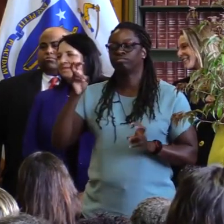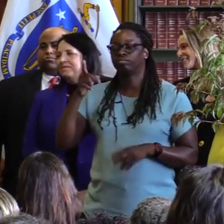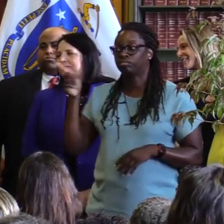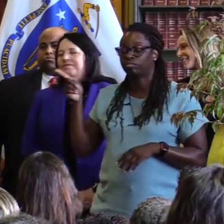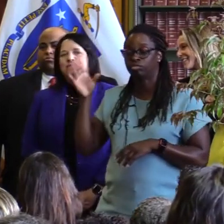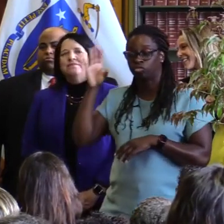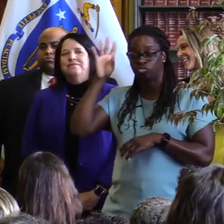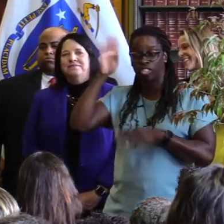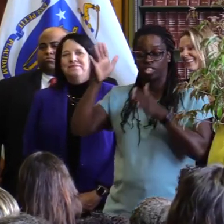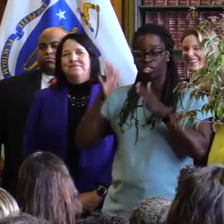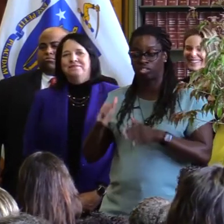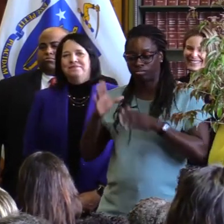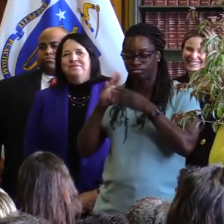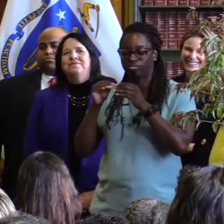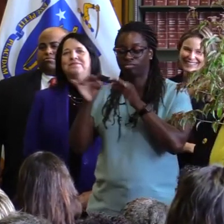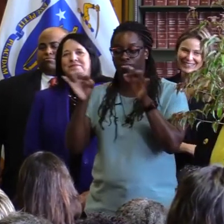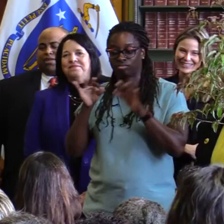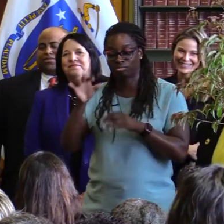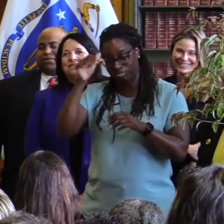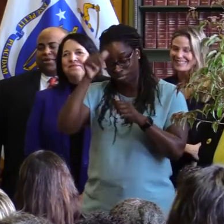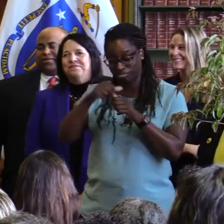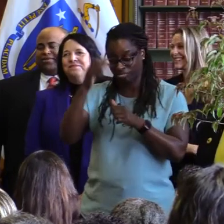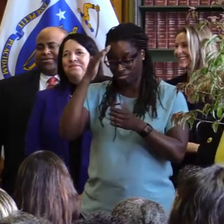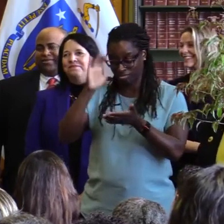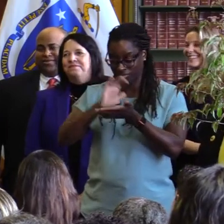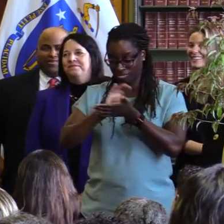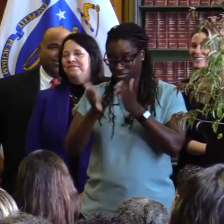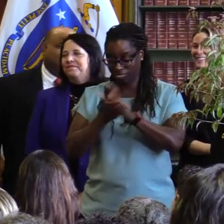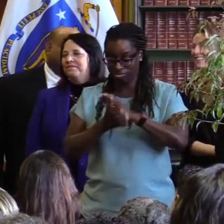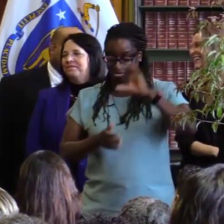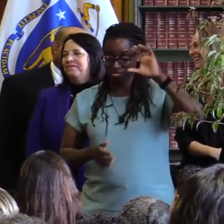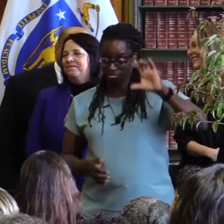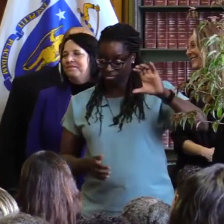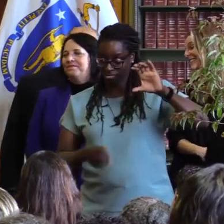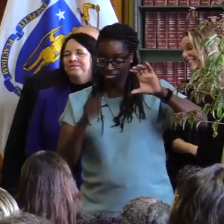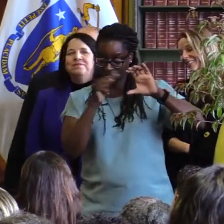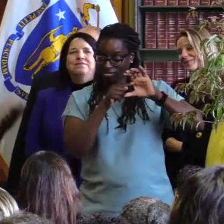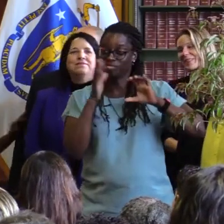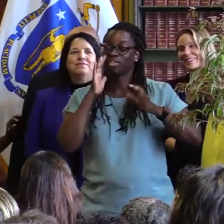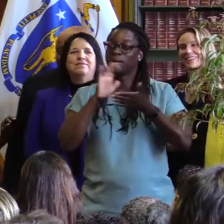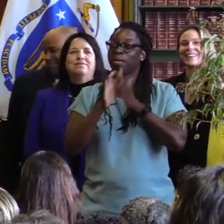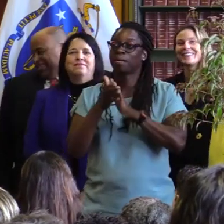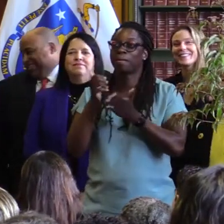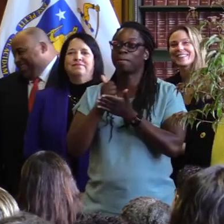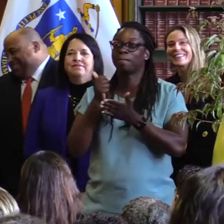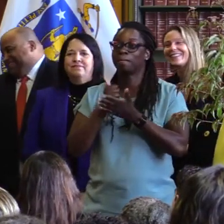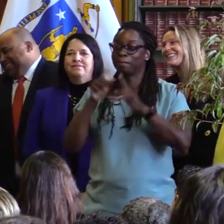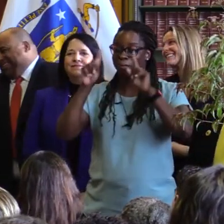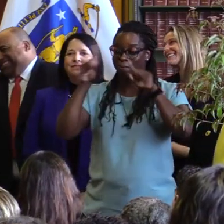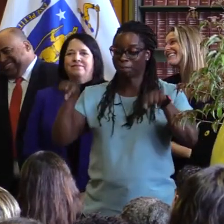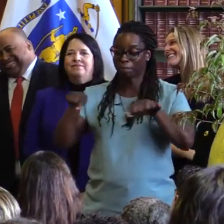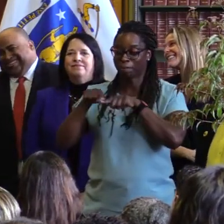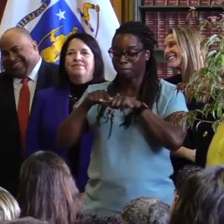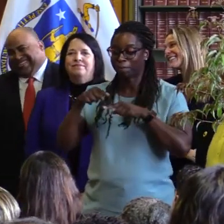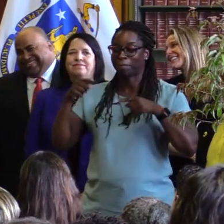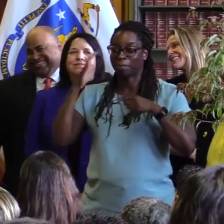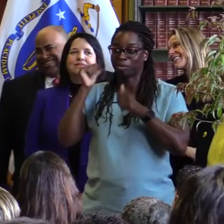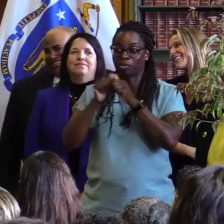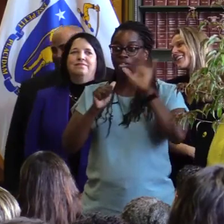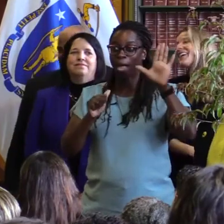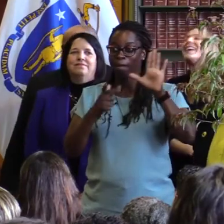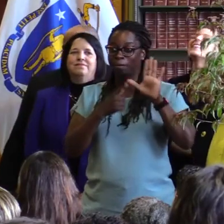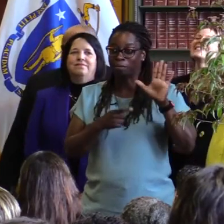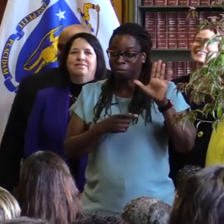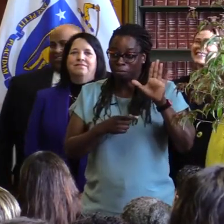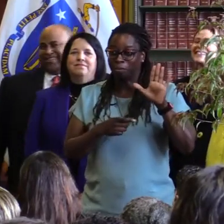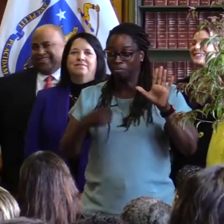Hamburger Helper. Remember Hamburger Helper? You're making a meal, right? So it really enhances everything,